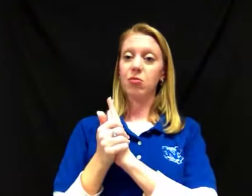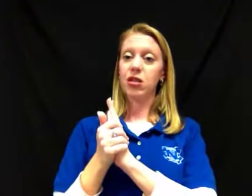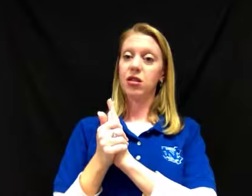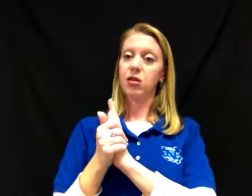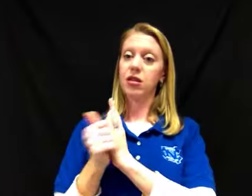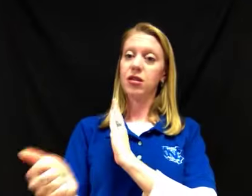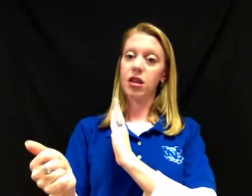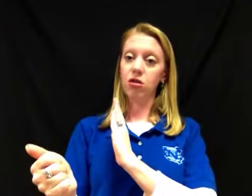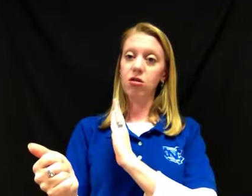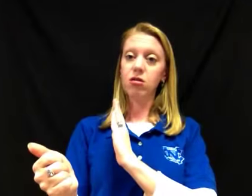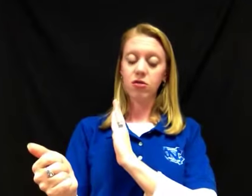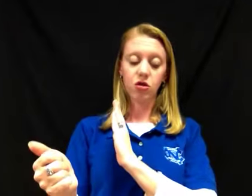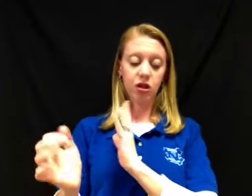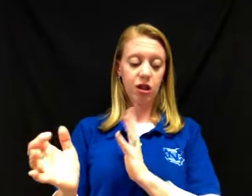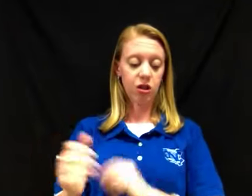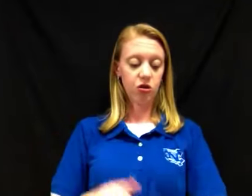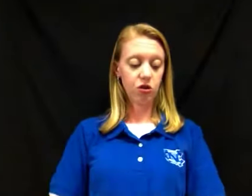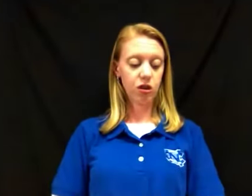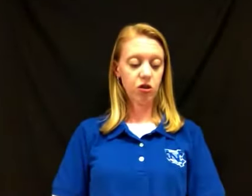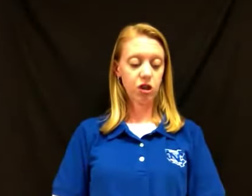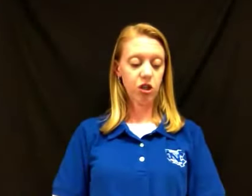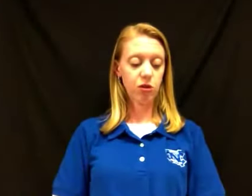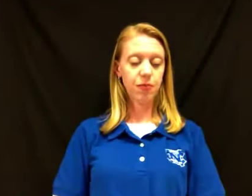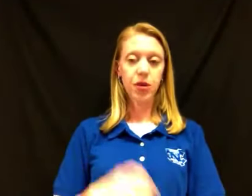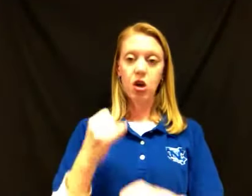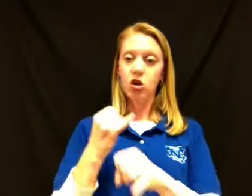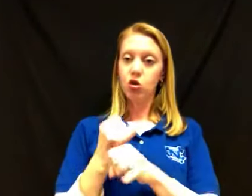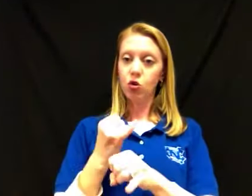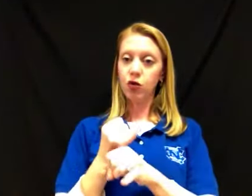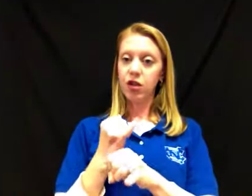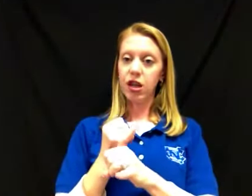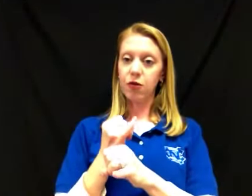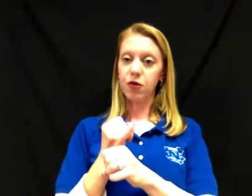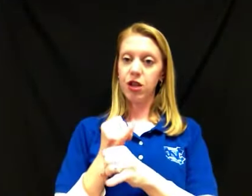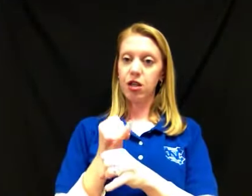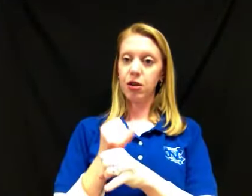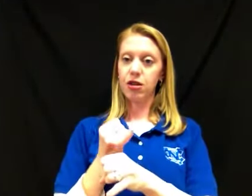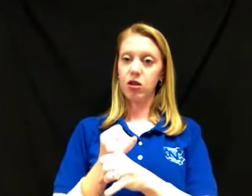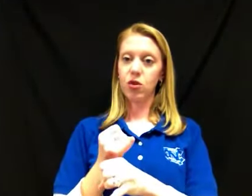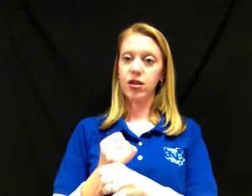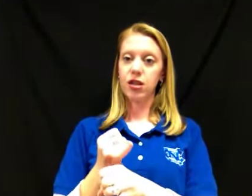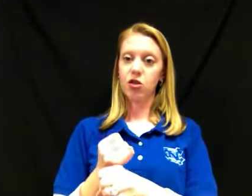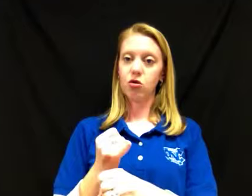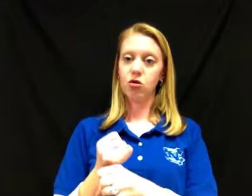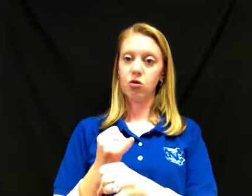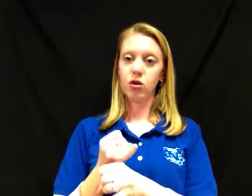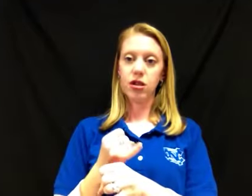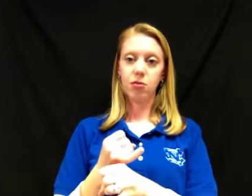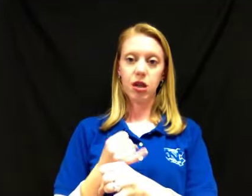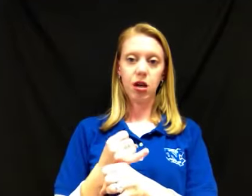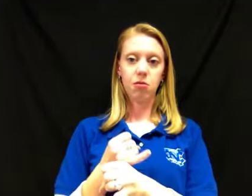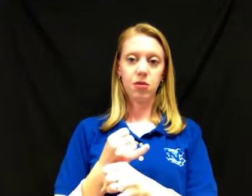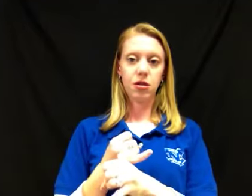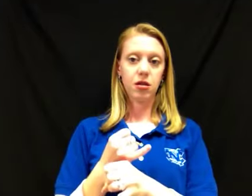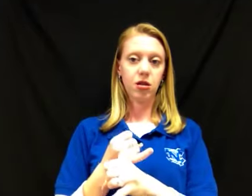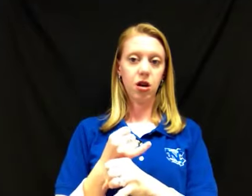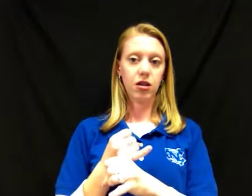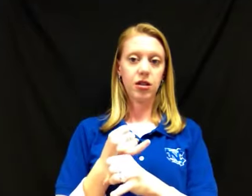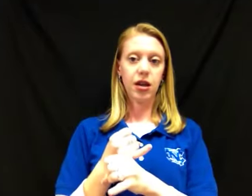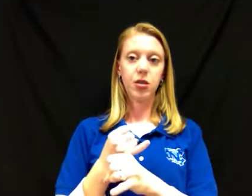means to be skilled, so you can kind of use those interchangeably. School for the deaf, we've talked about this. Residential school, it's sometimes glossed as